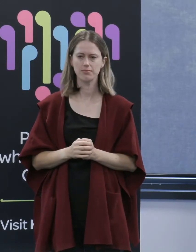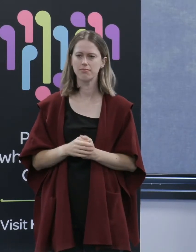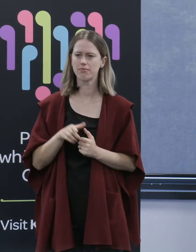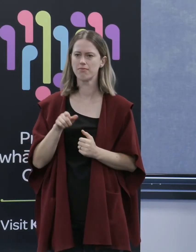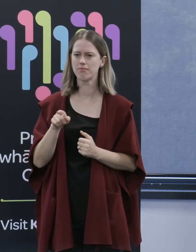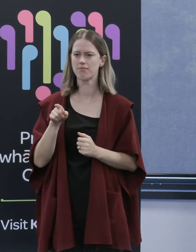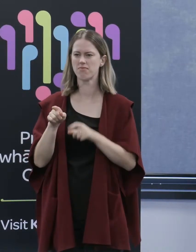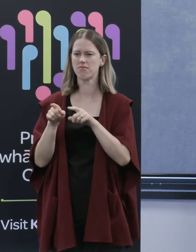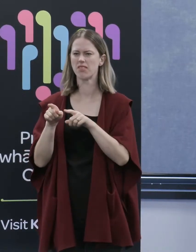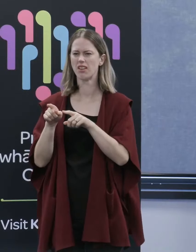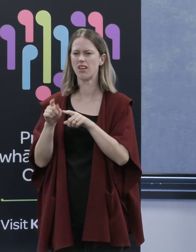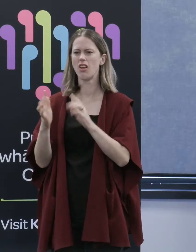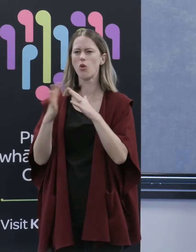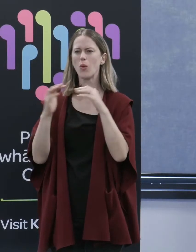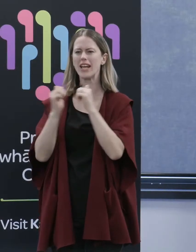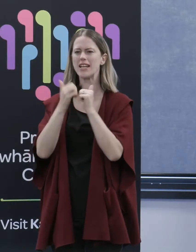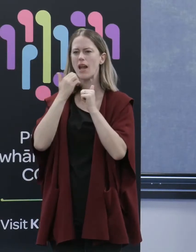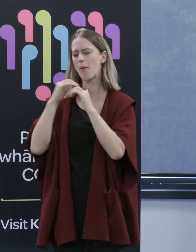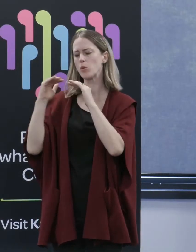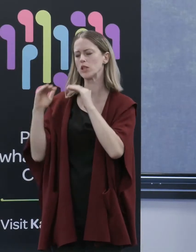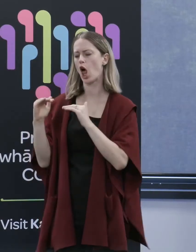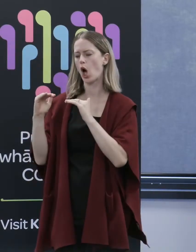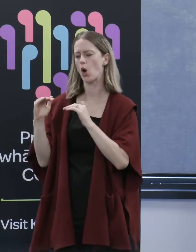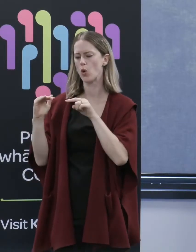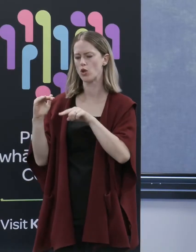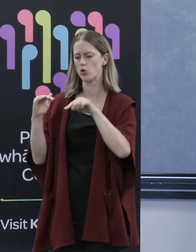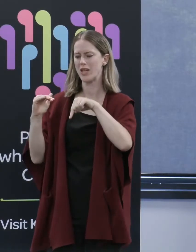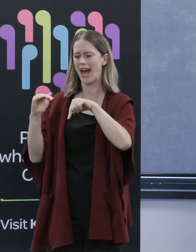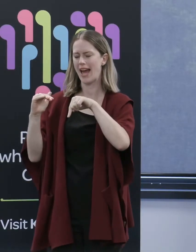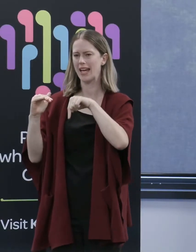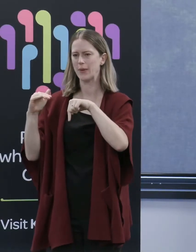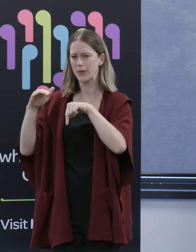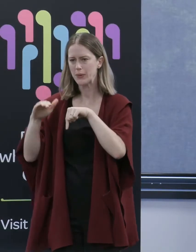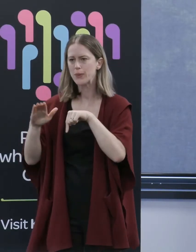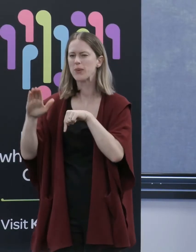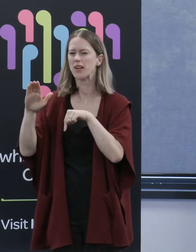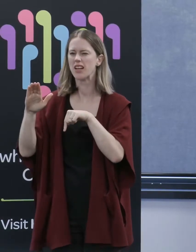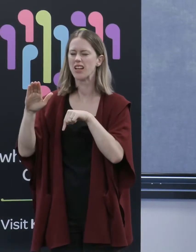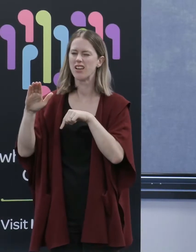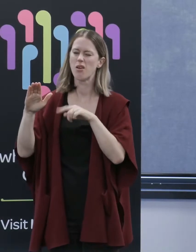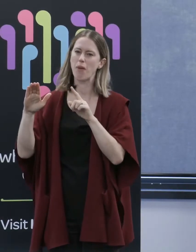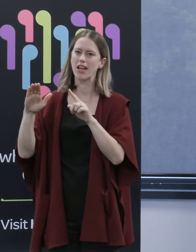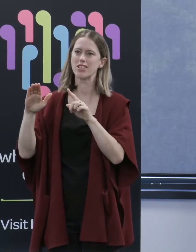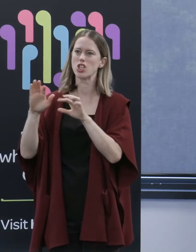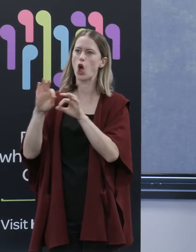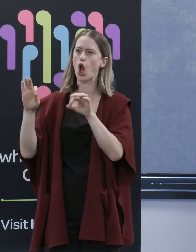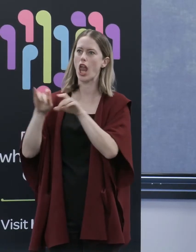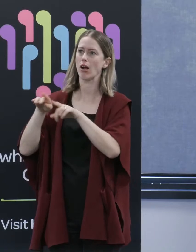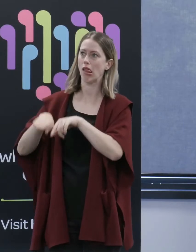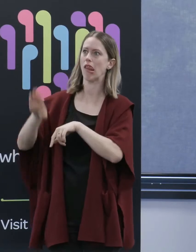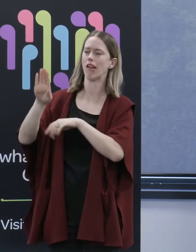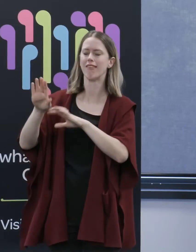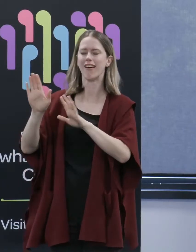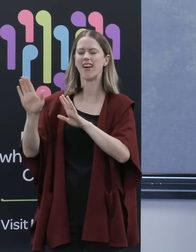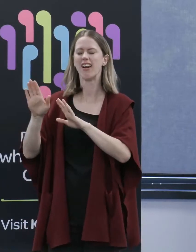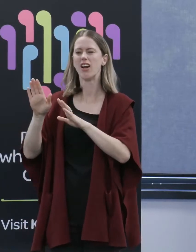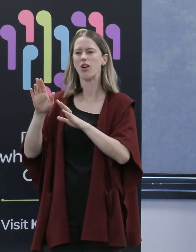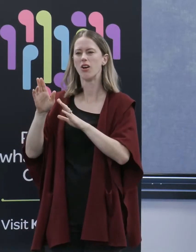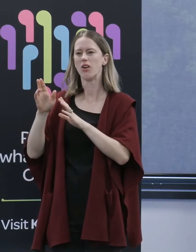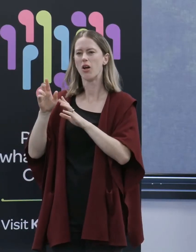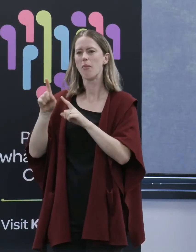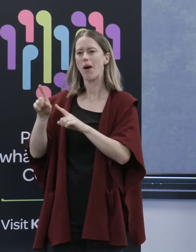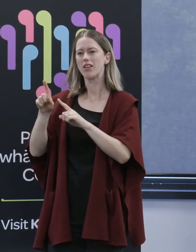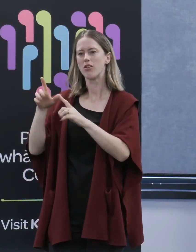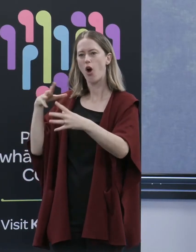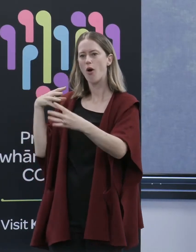an increase on what we saw over the weekend and indeed over the last few days, but not unexpected, and the number we do focus